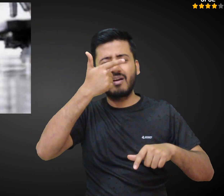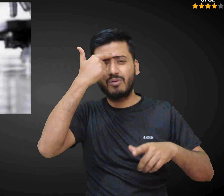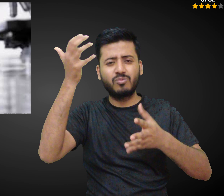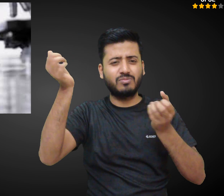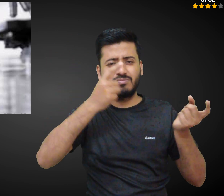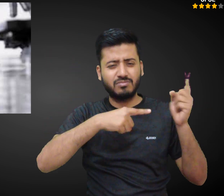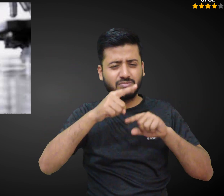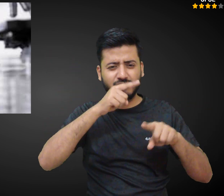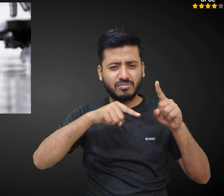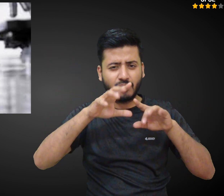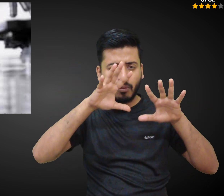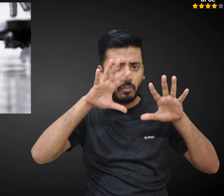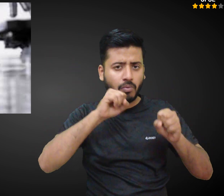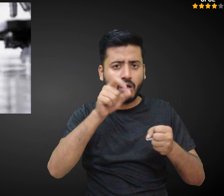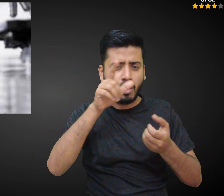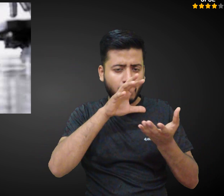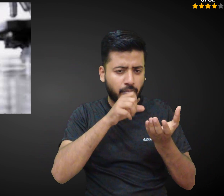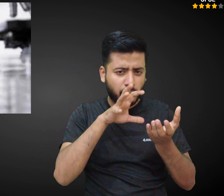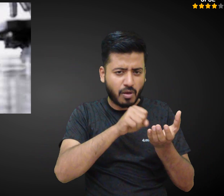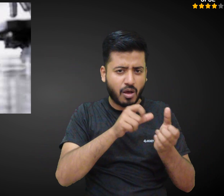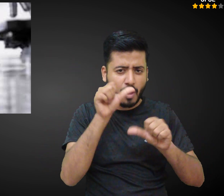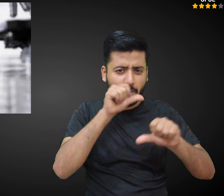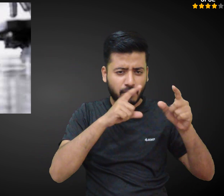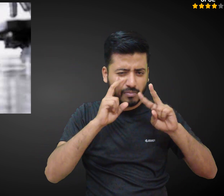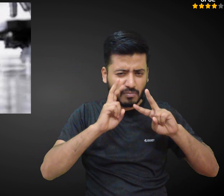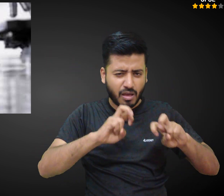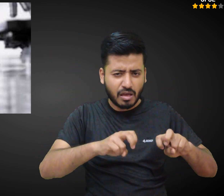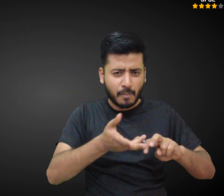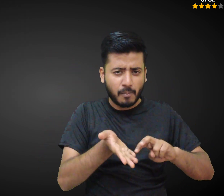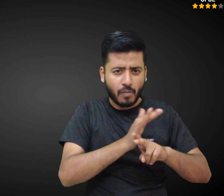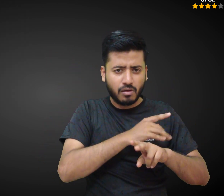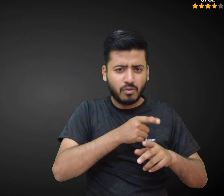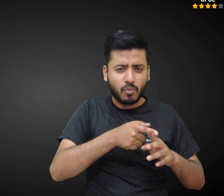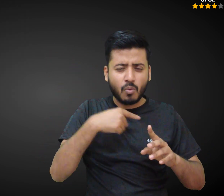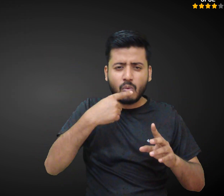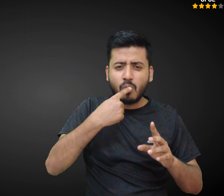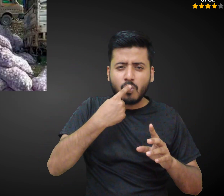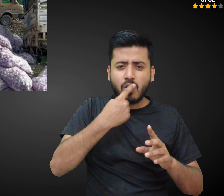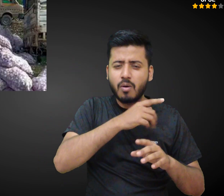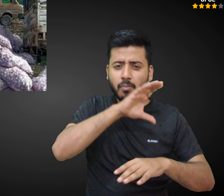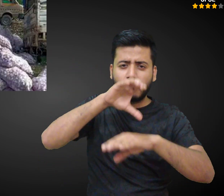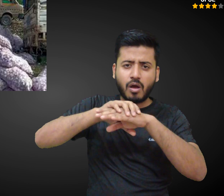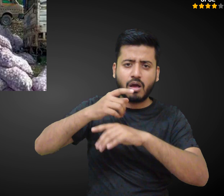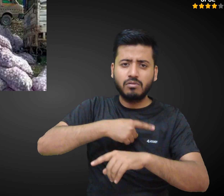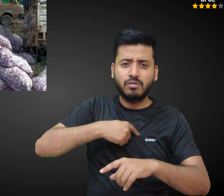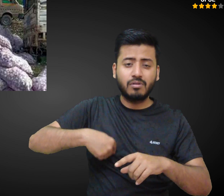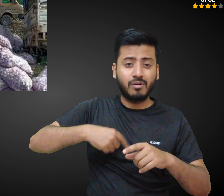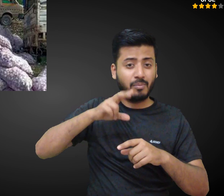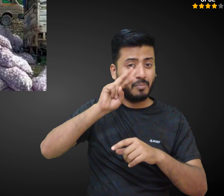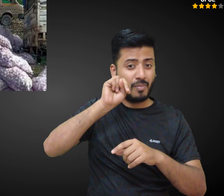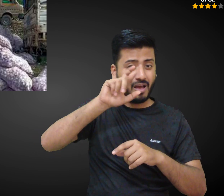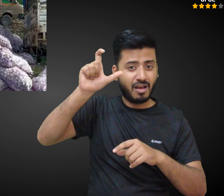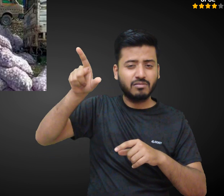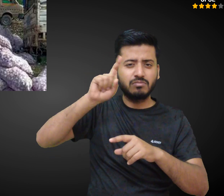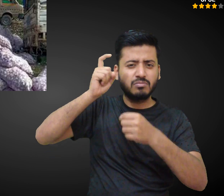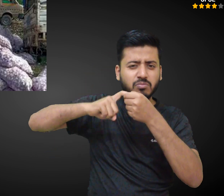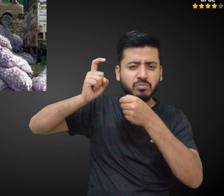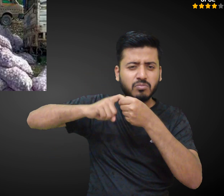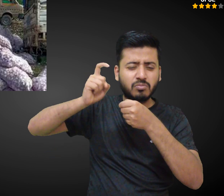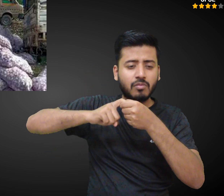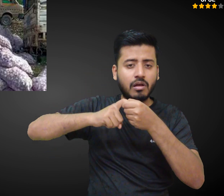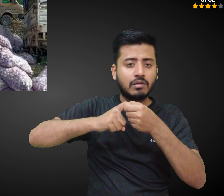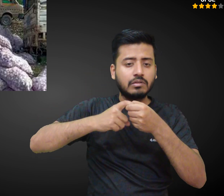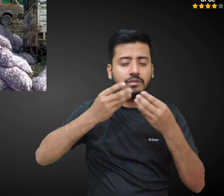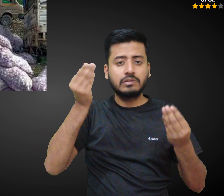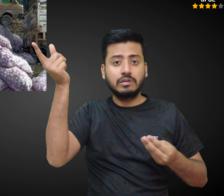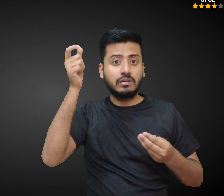sowing the fields. After this entire incident, the question is that when it was known that Chinese garlic is dangerous for health, then why was